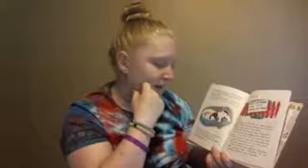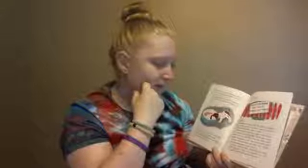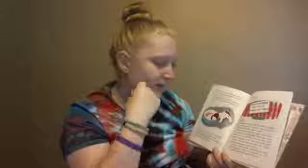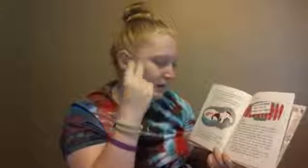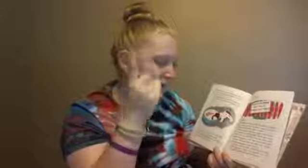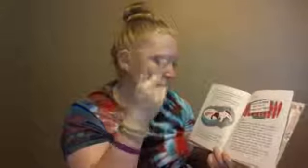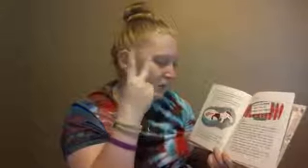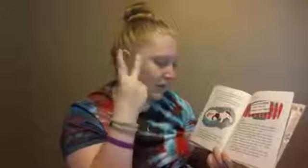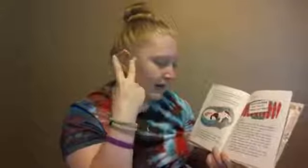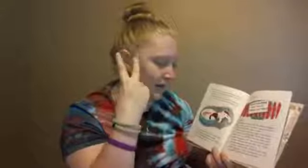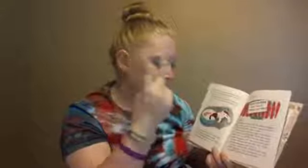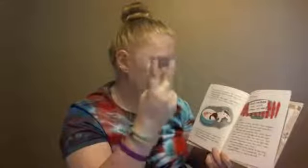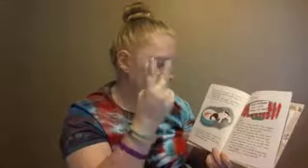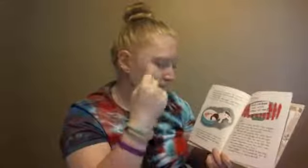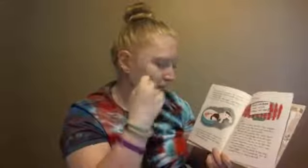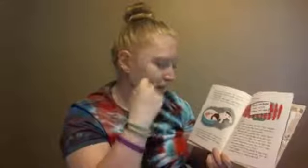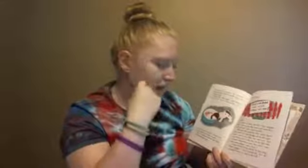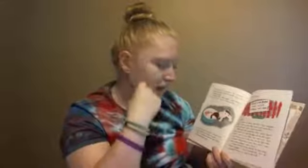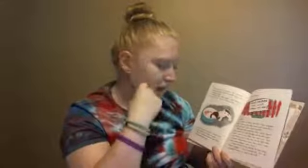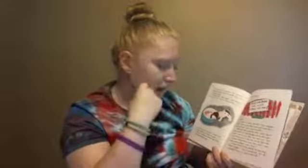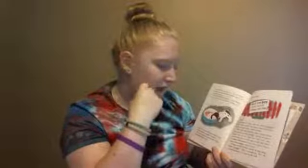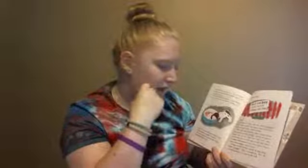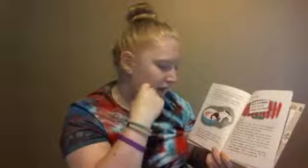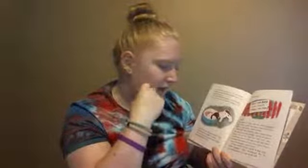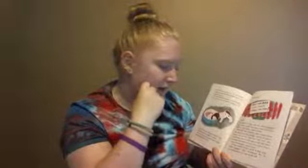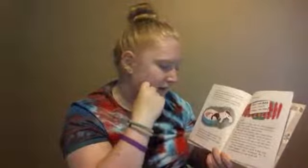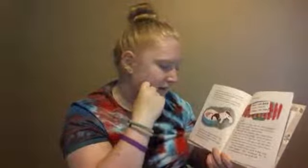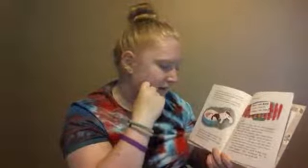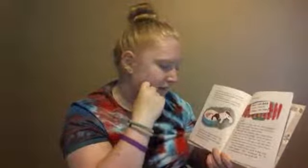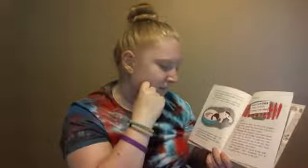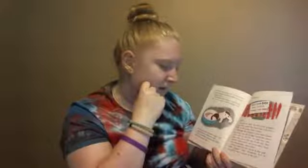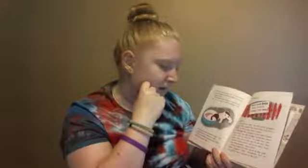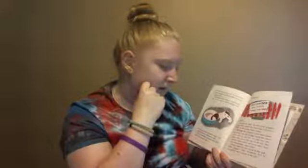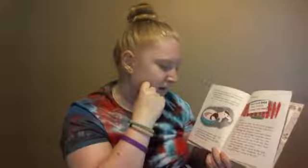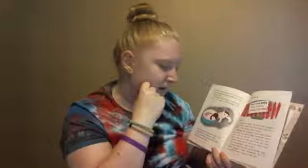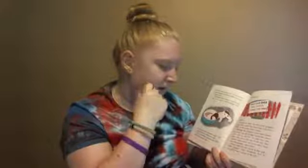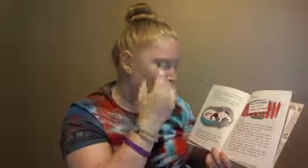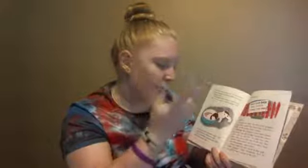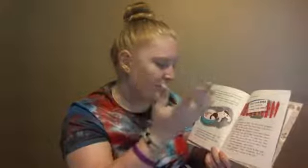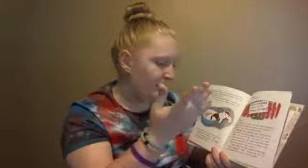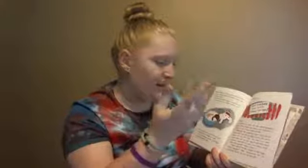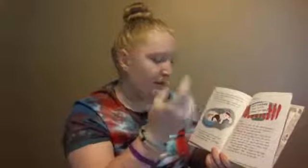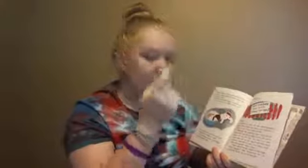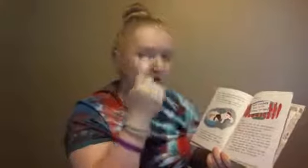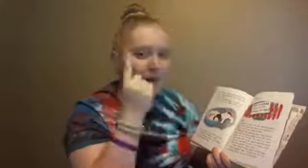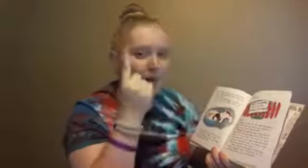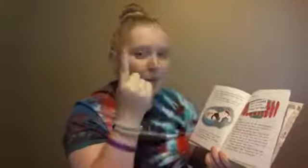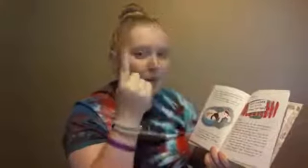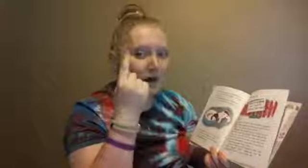hill, 2 and 2. And when they got to the top of the hill, they counted themselves.